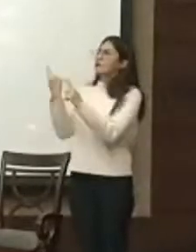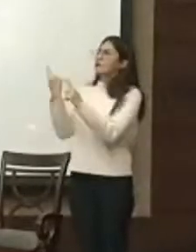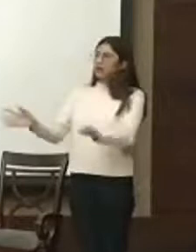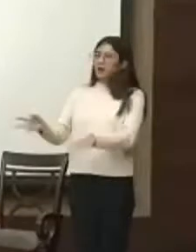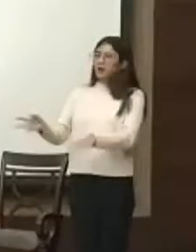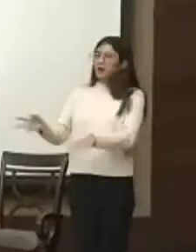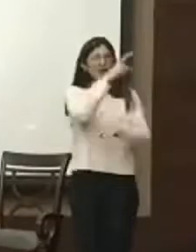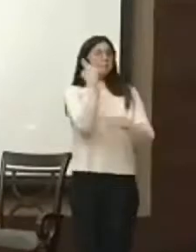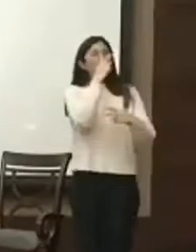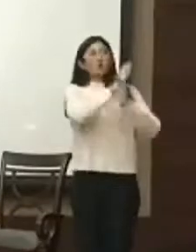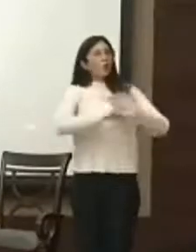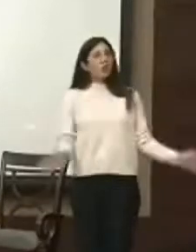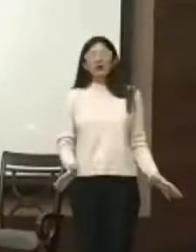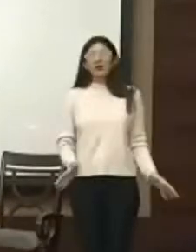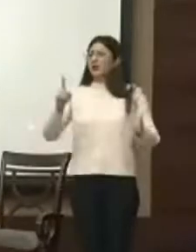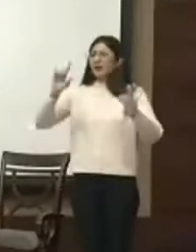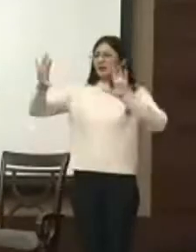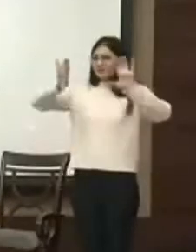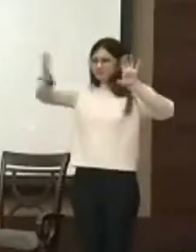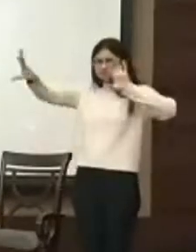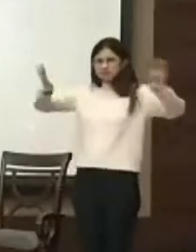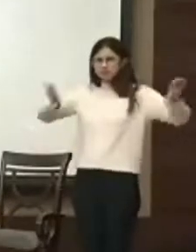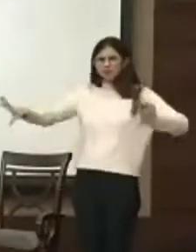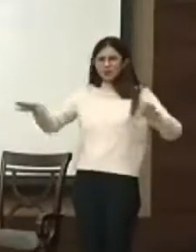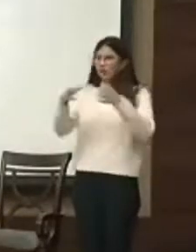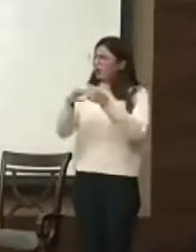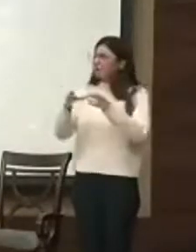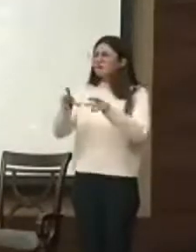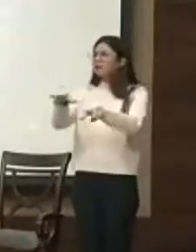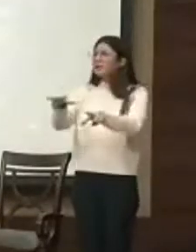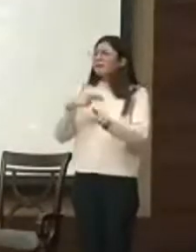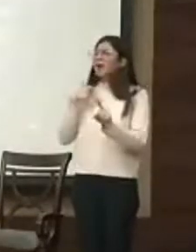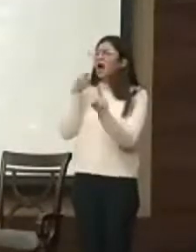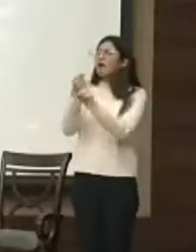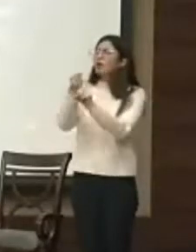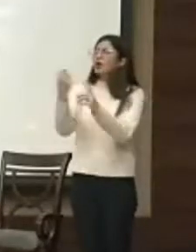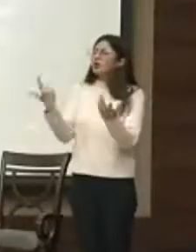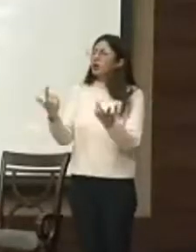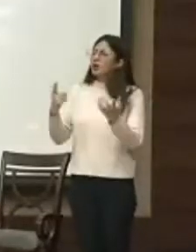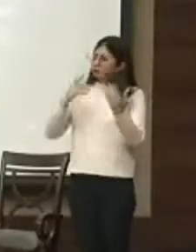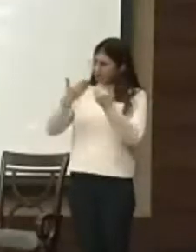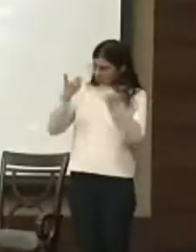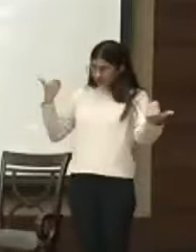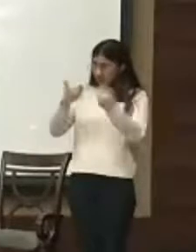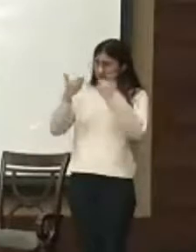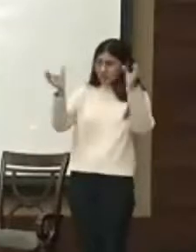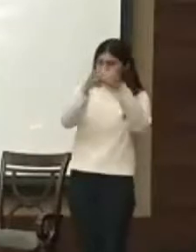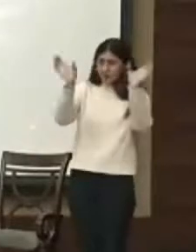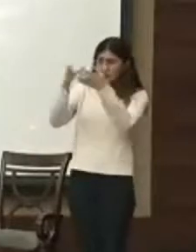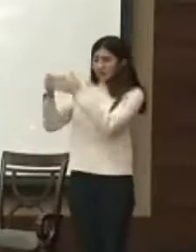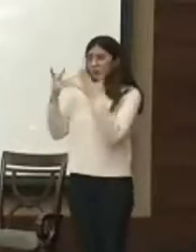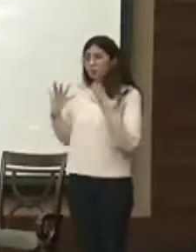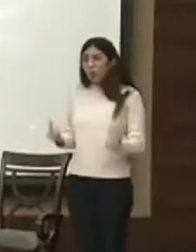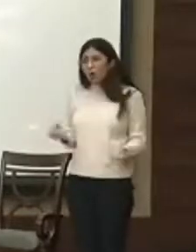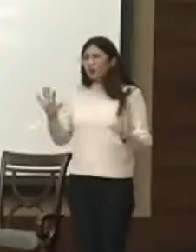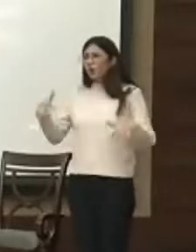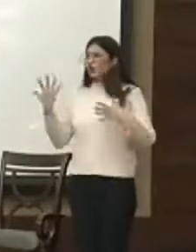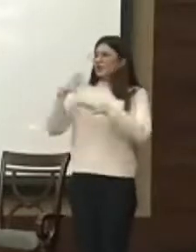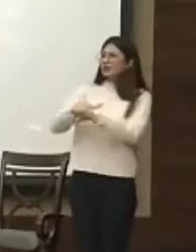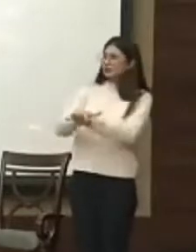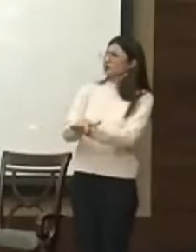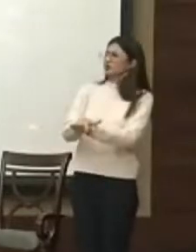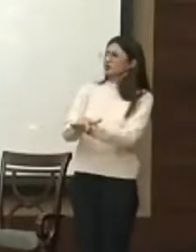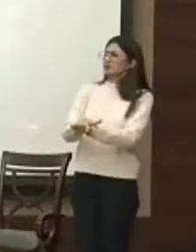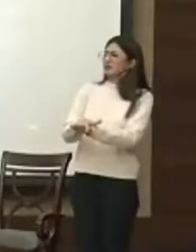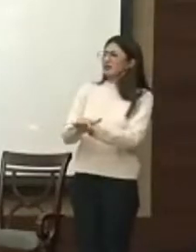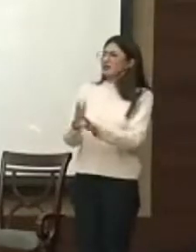children. When we live in silos and we advocate as in silos, then we can reach a certain point, but I don't